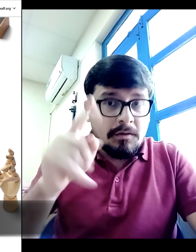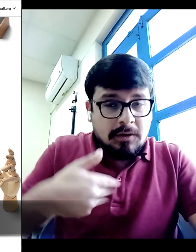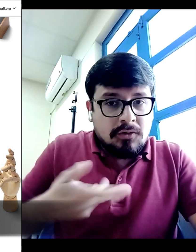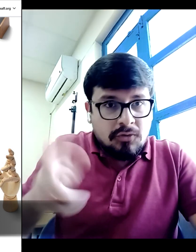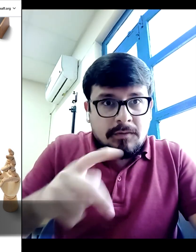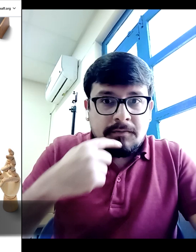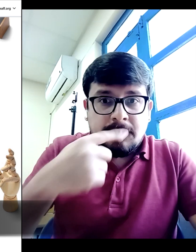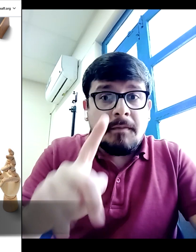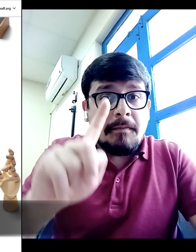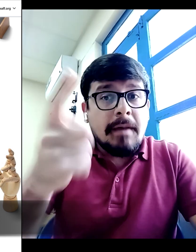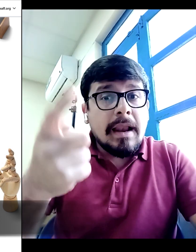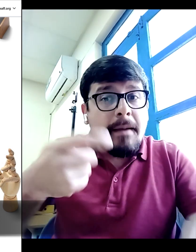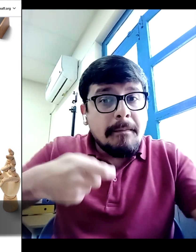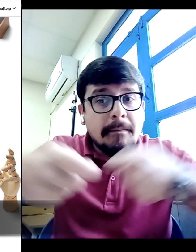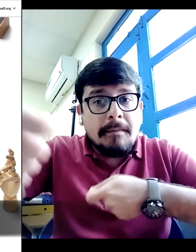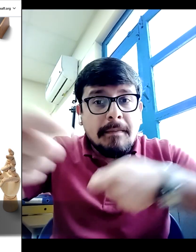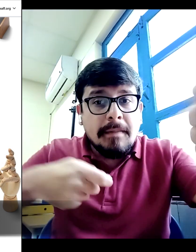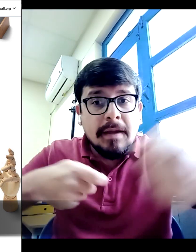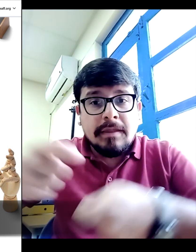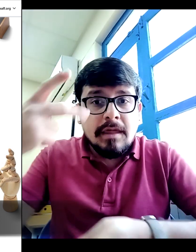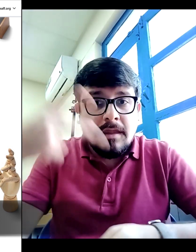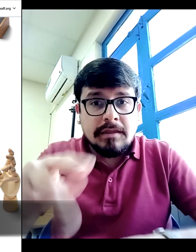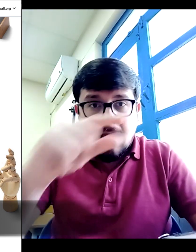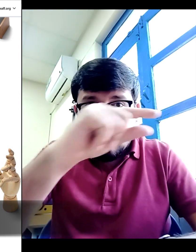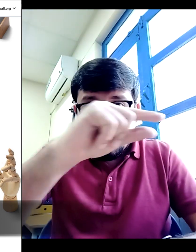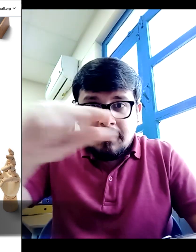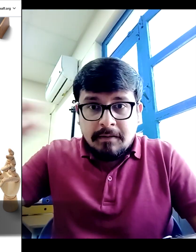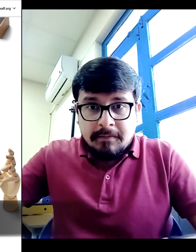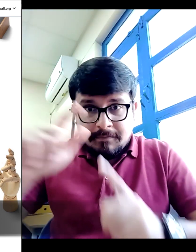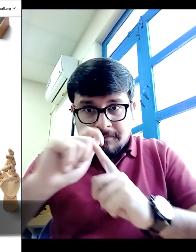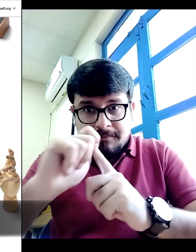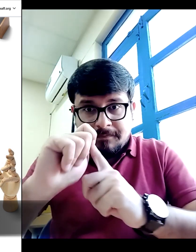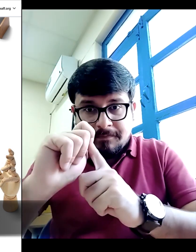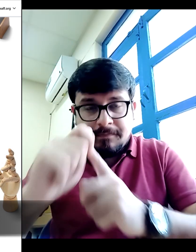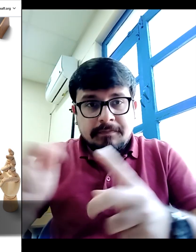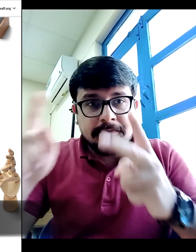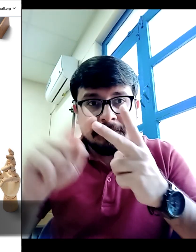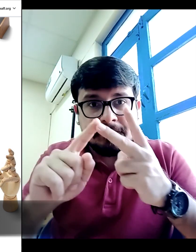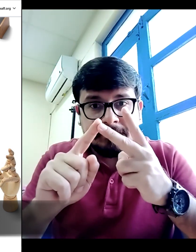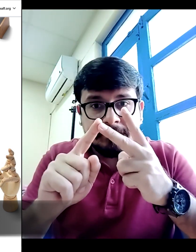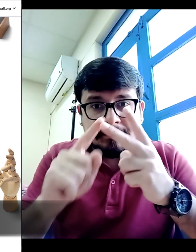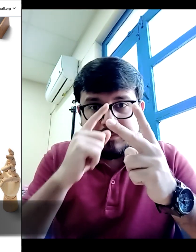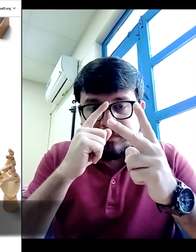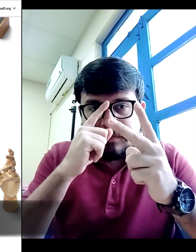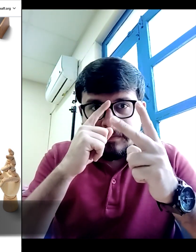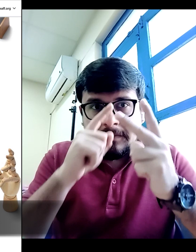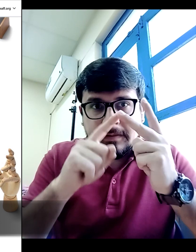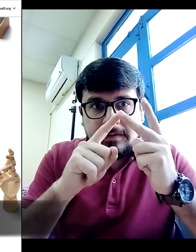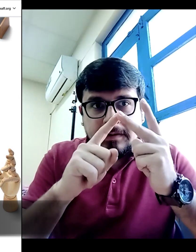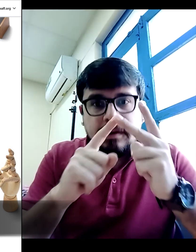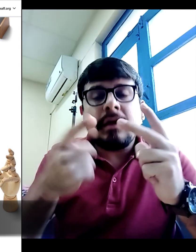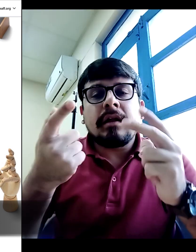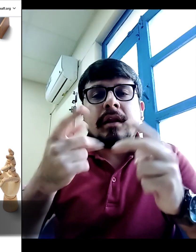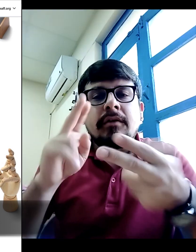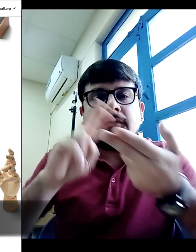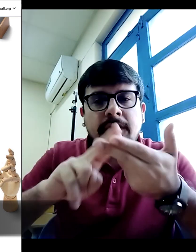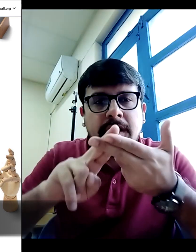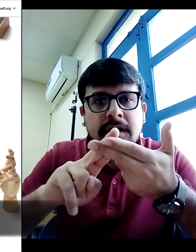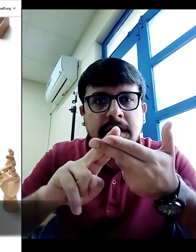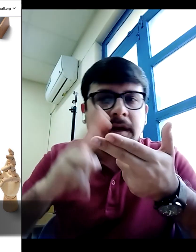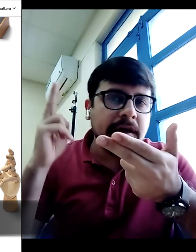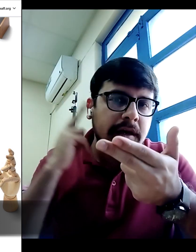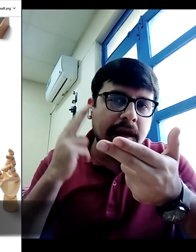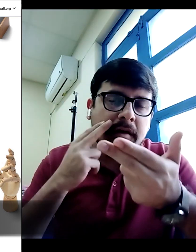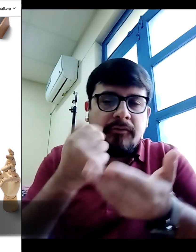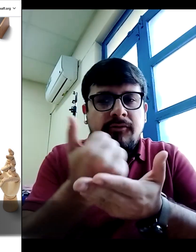name. Business name is the name of the company. I gave Friendly Deaf